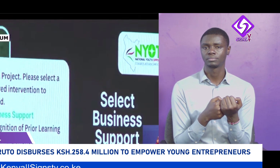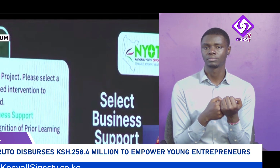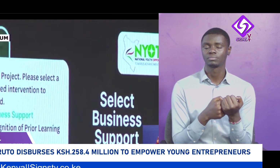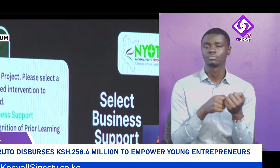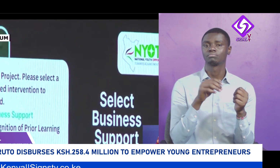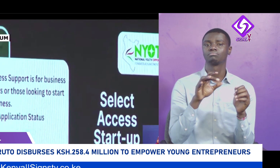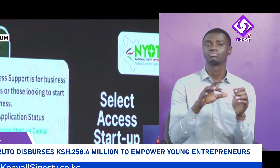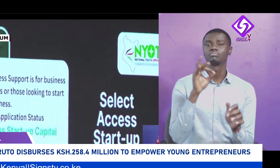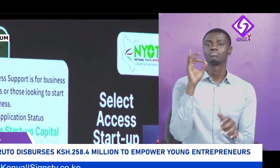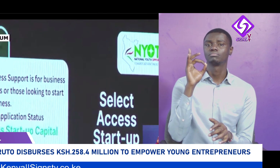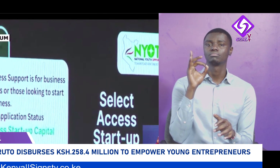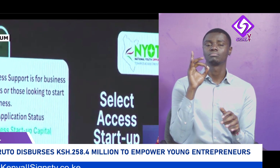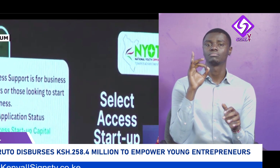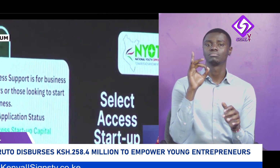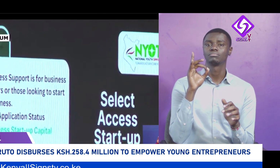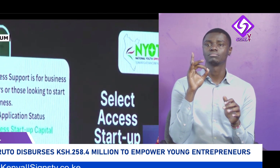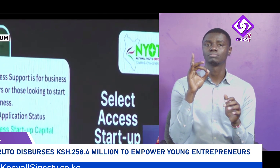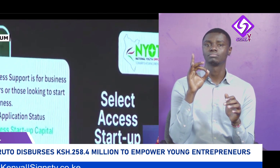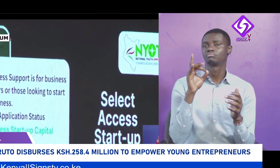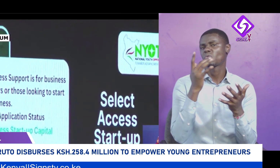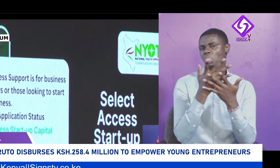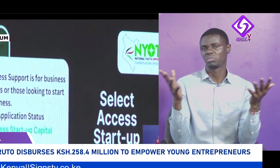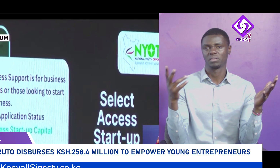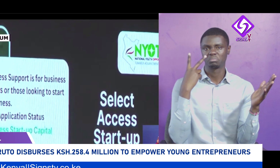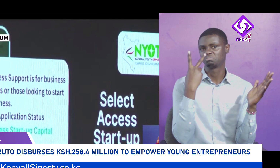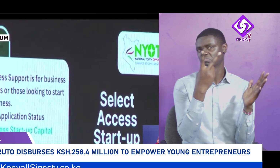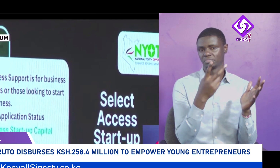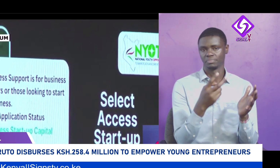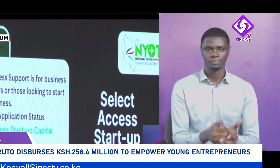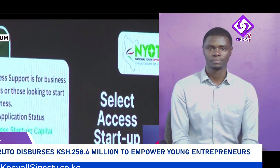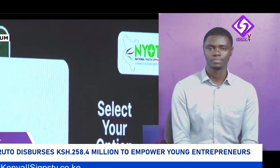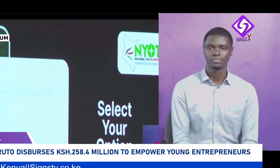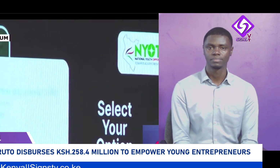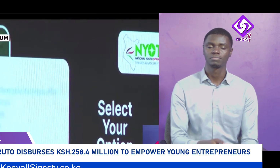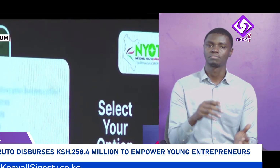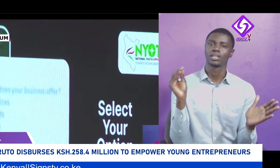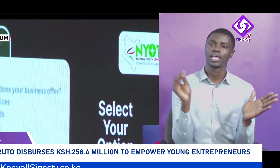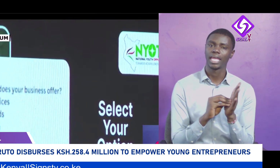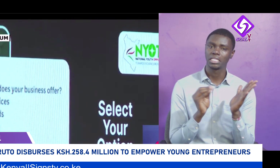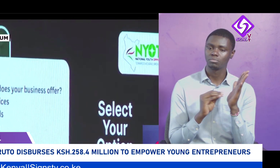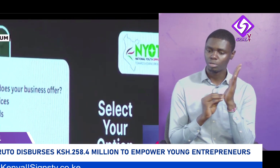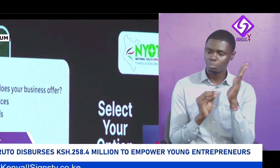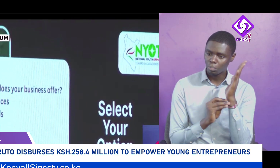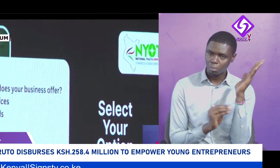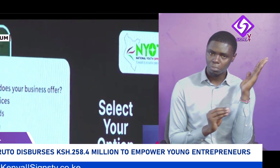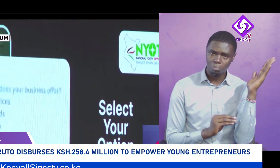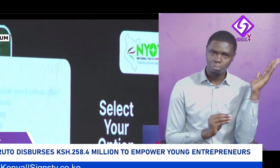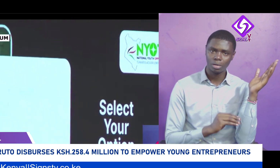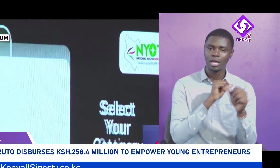Select access startup capital. Enter some details about your business.